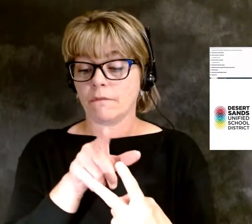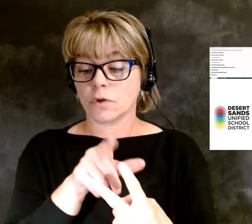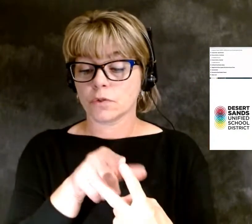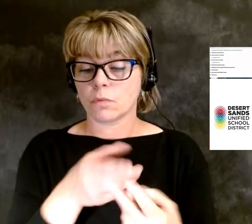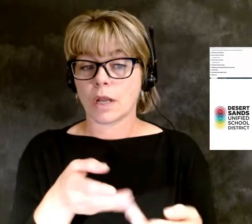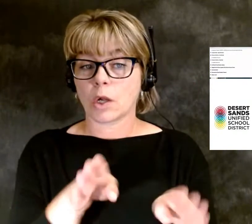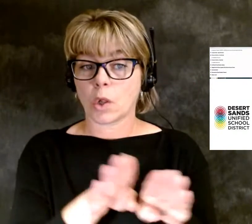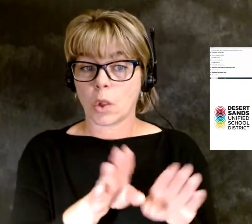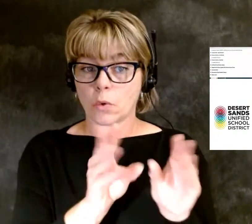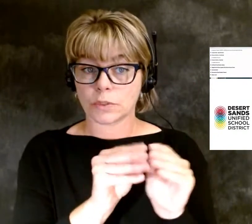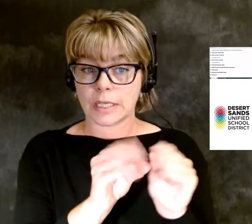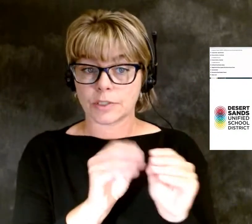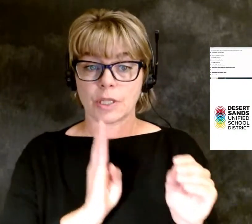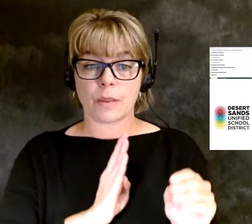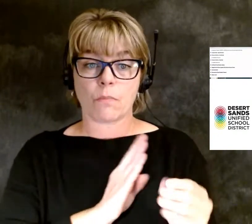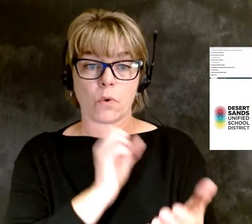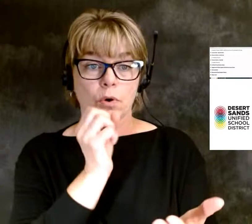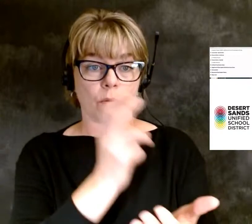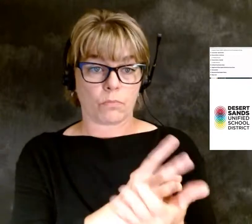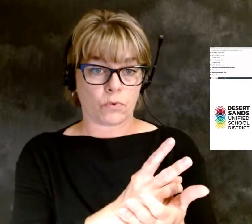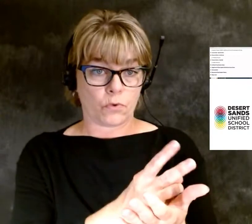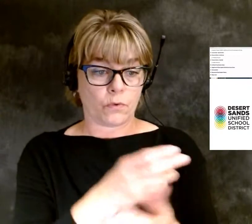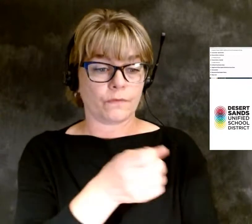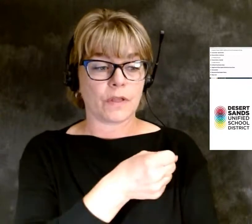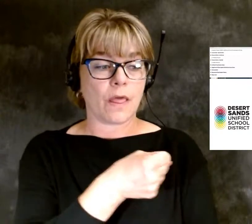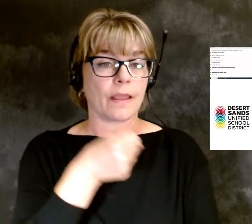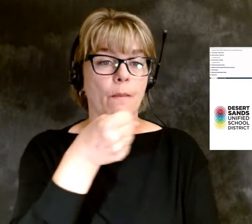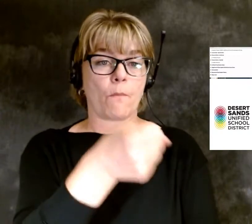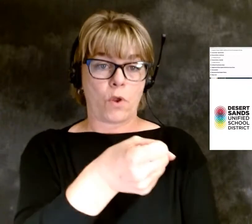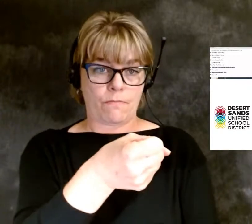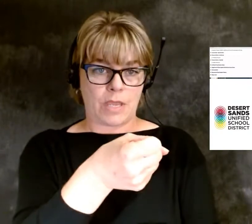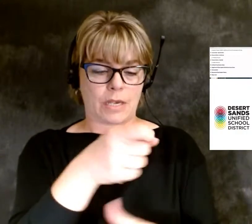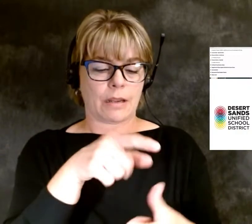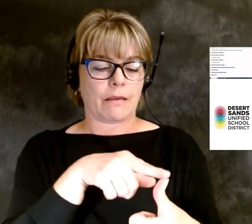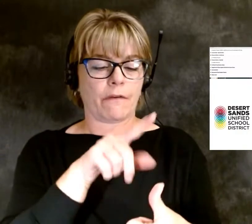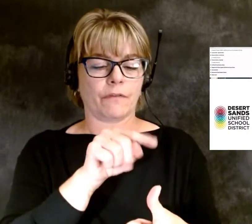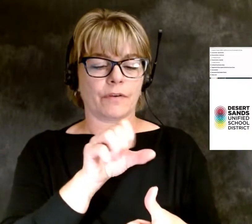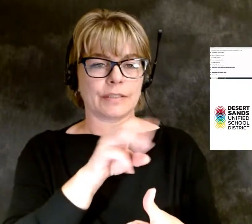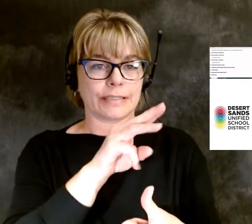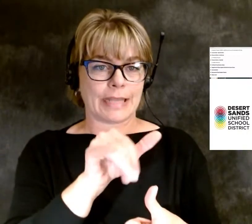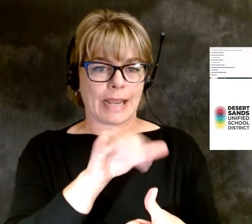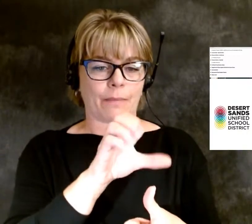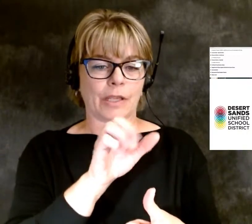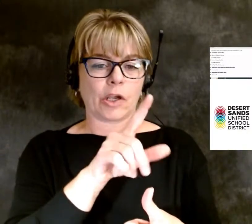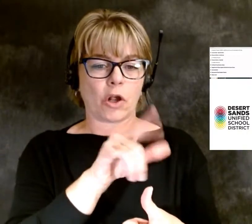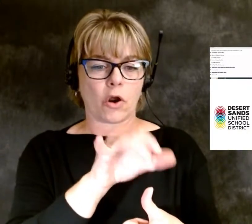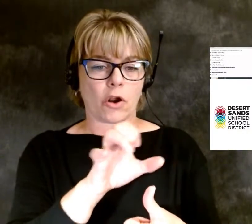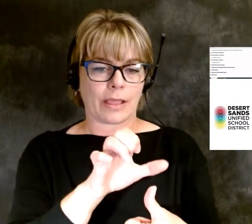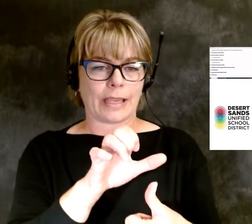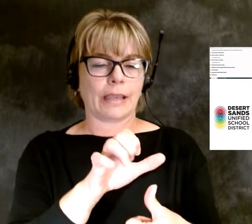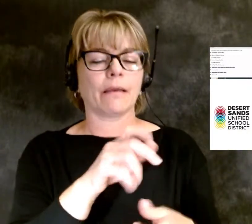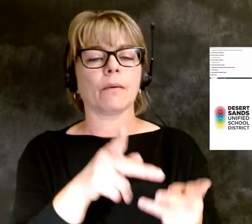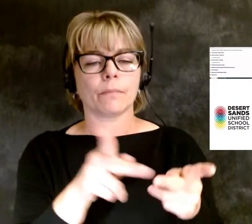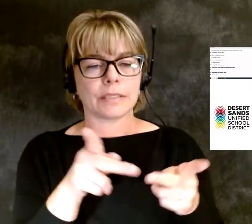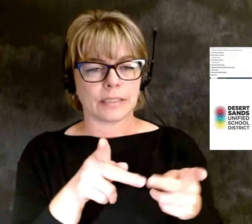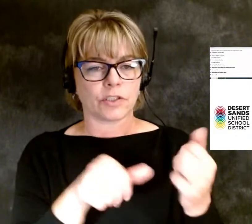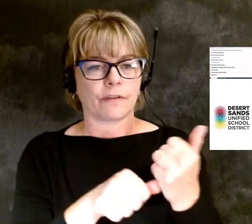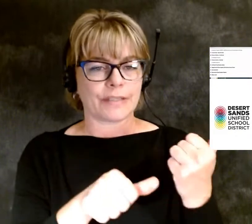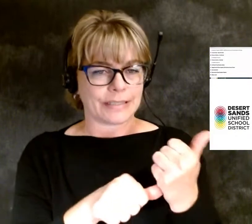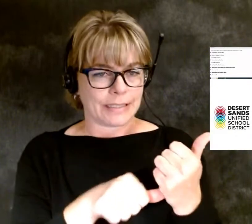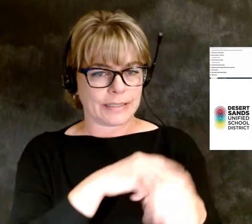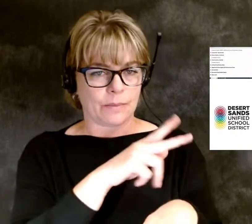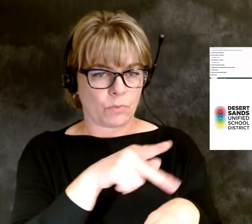session. The board approved the appointment of the following individuals: Tammy Carley to the position of assistant principal at John Glenn Middle